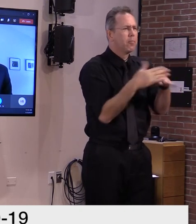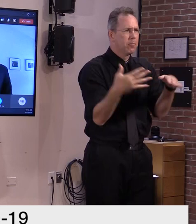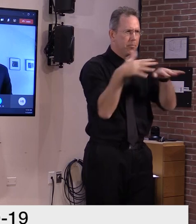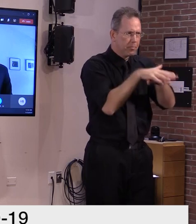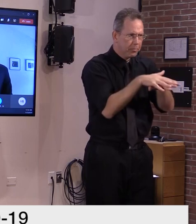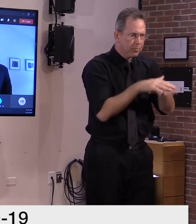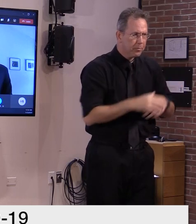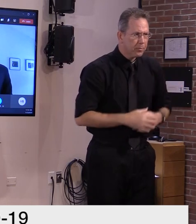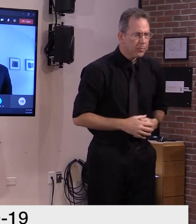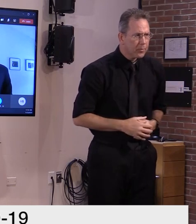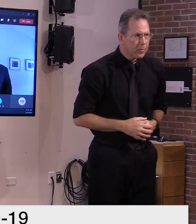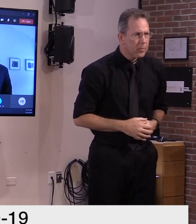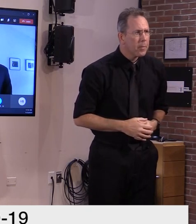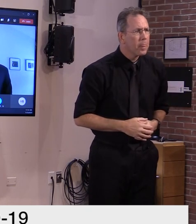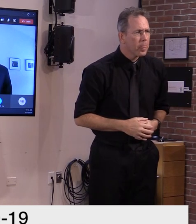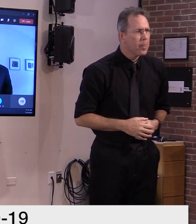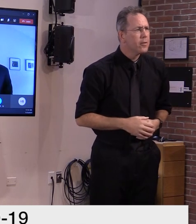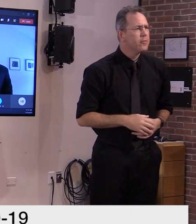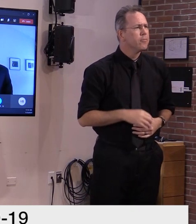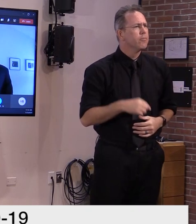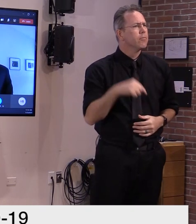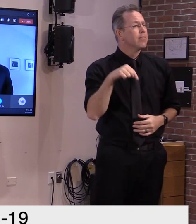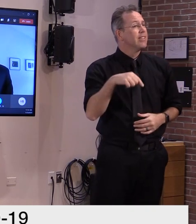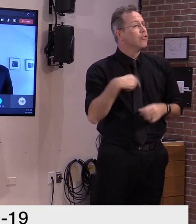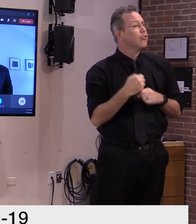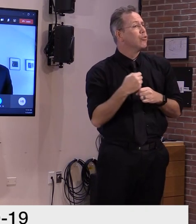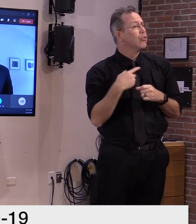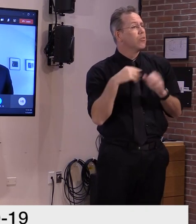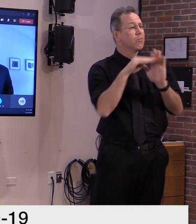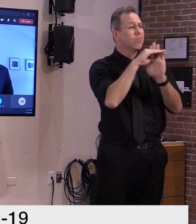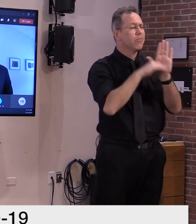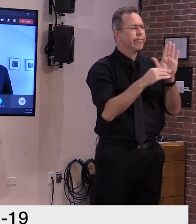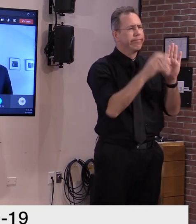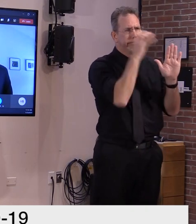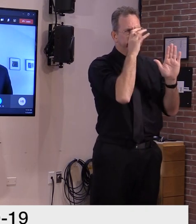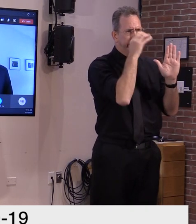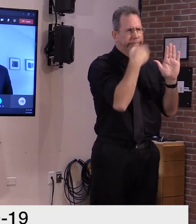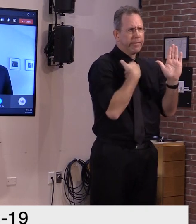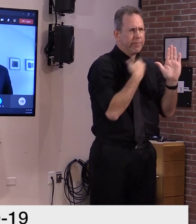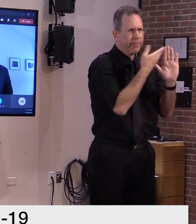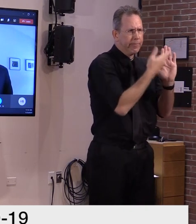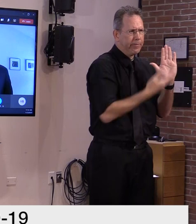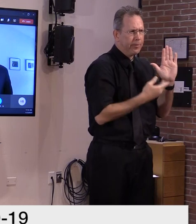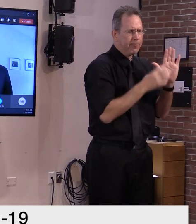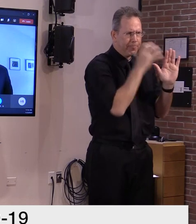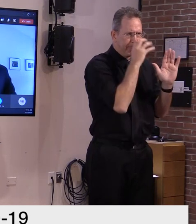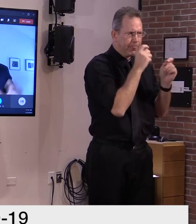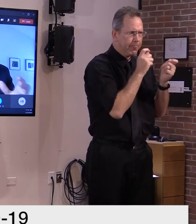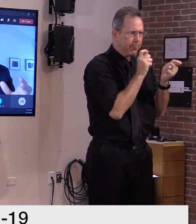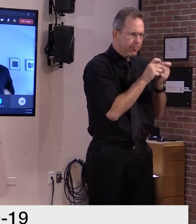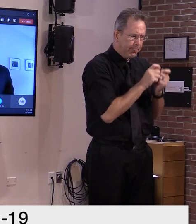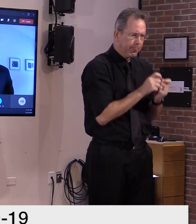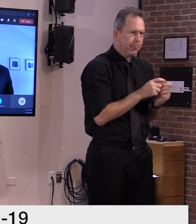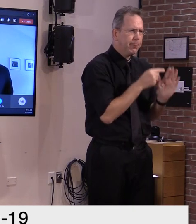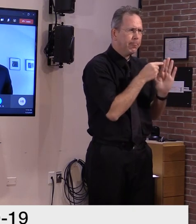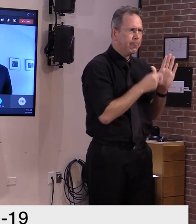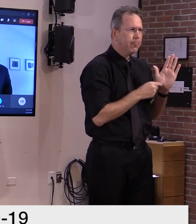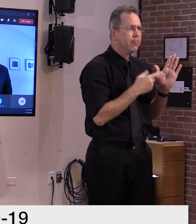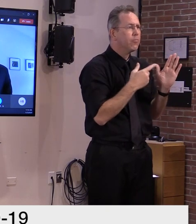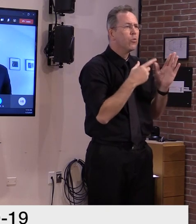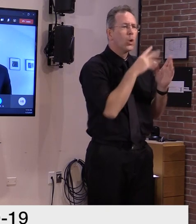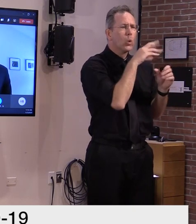of security and safety for Vermonters. So what's in it? What's in the guidance? There are several, I'll say